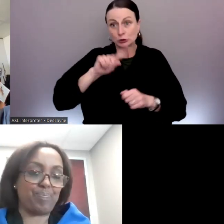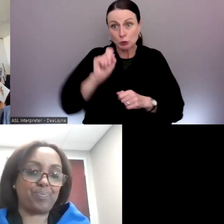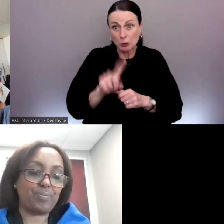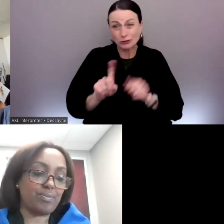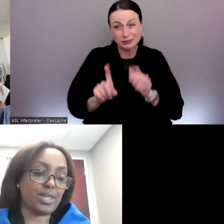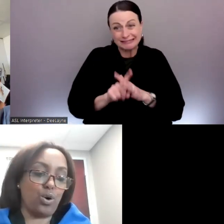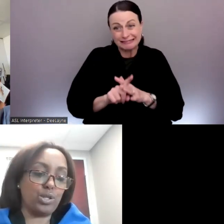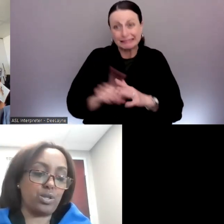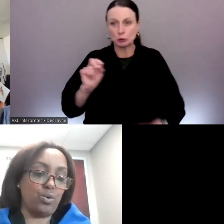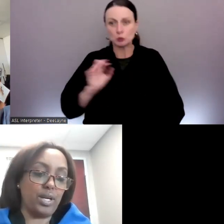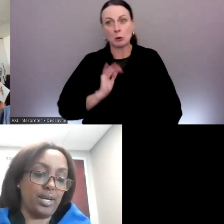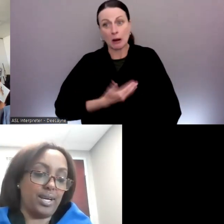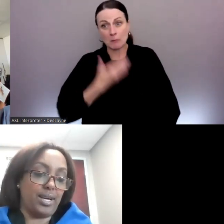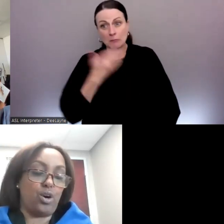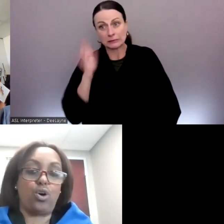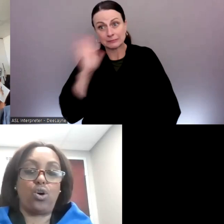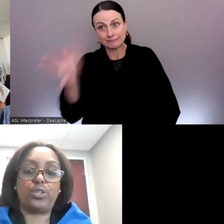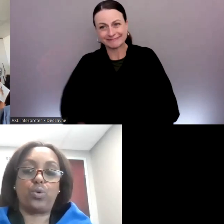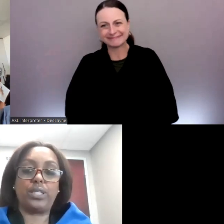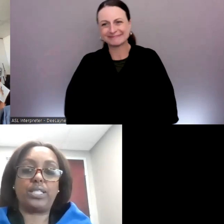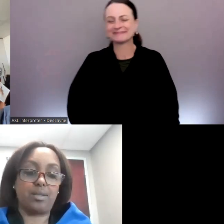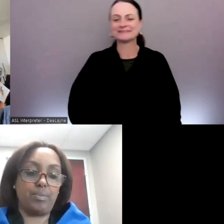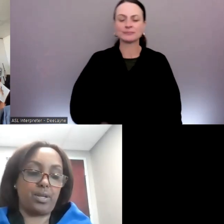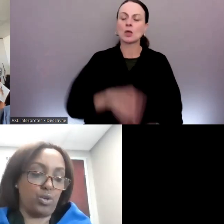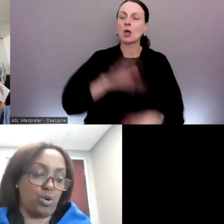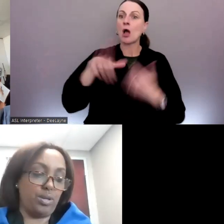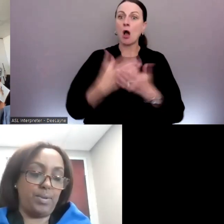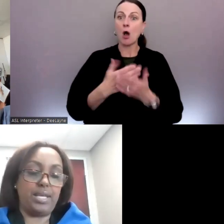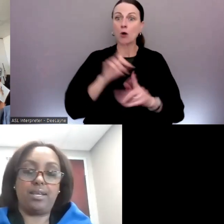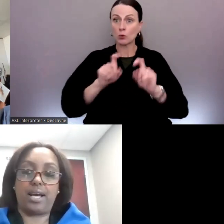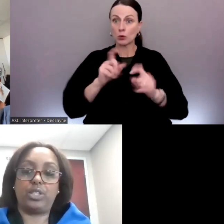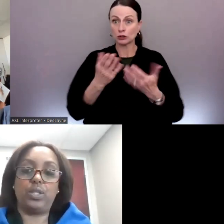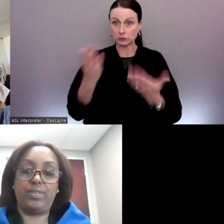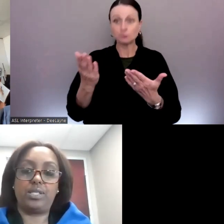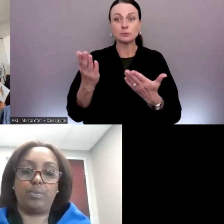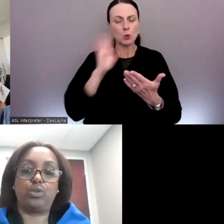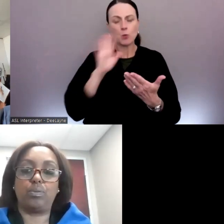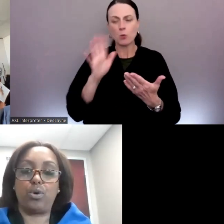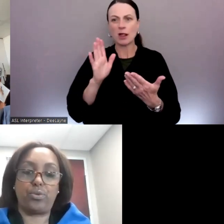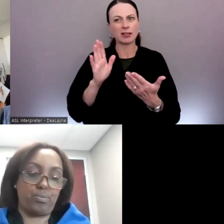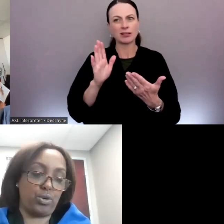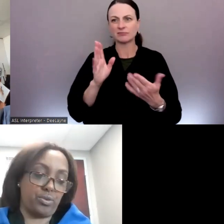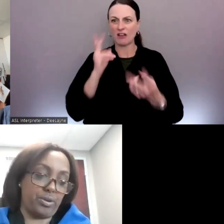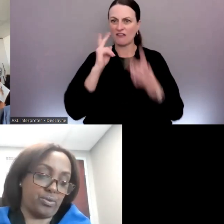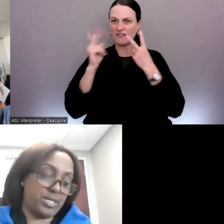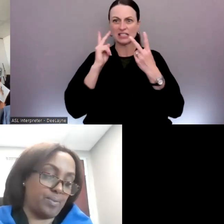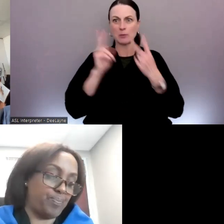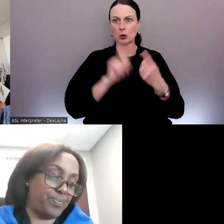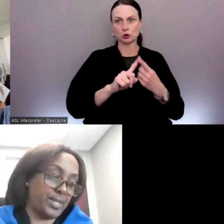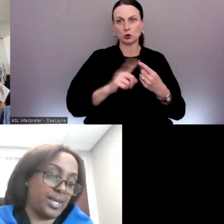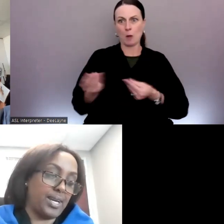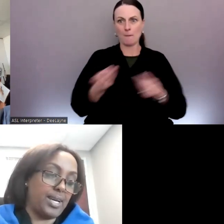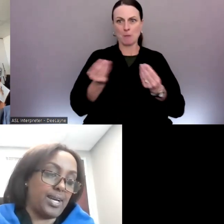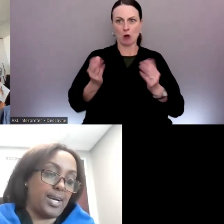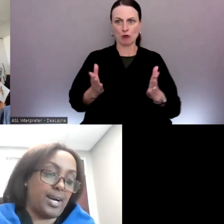best. Also, all the questions submitted will only be actually visible to the moderators.